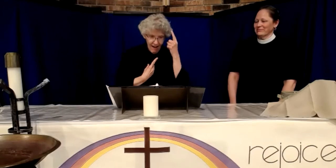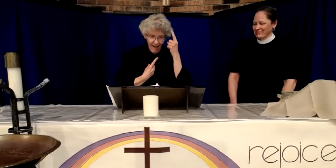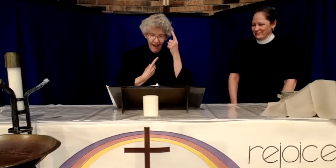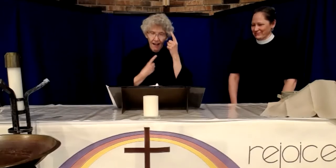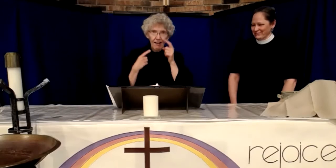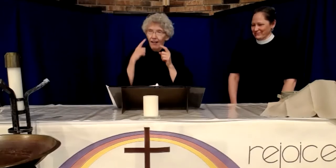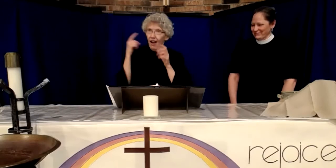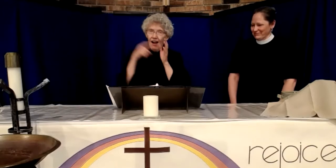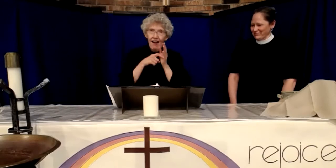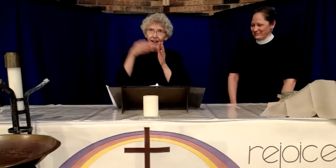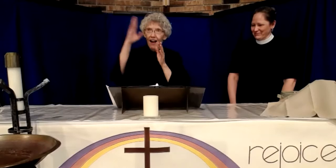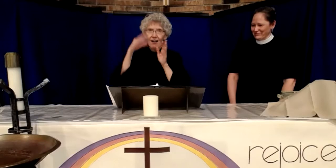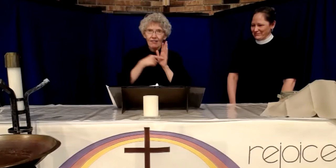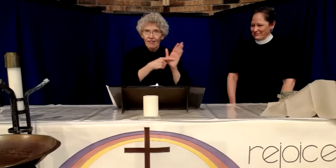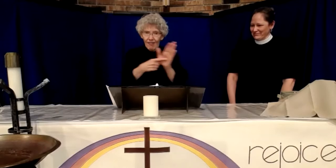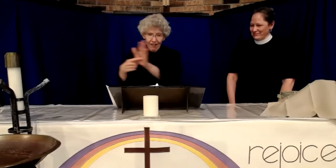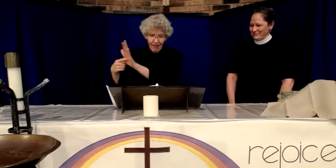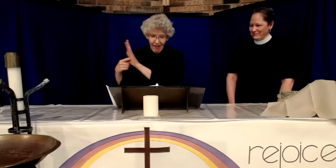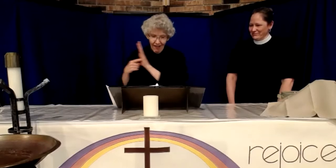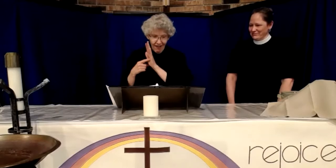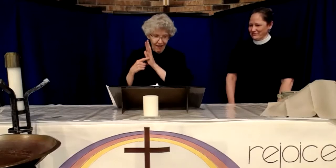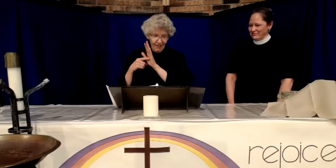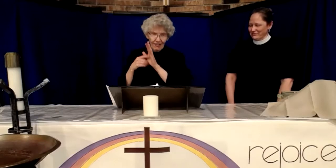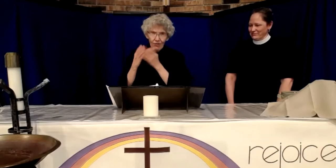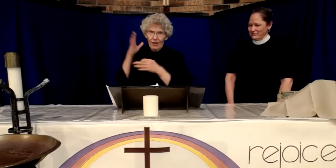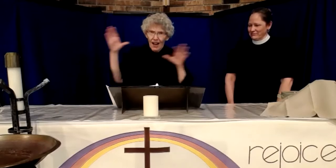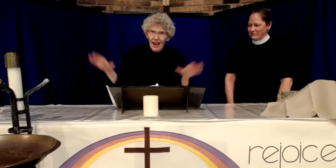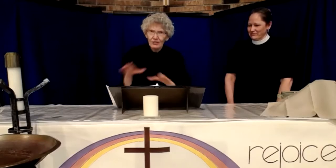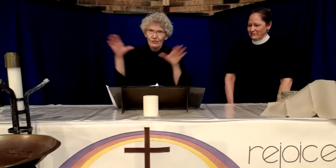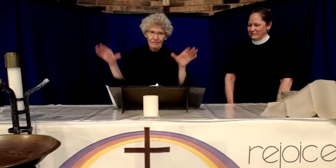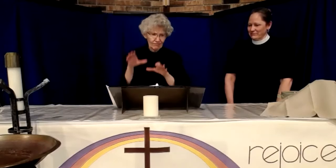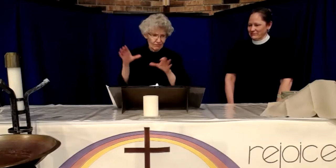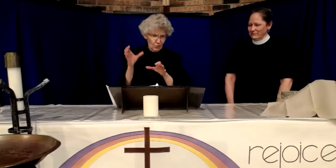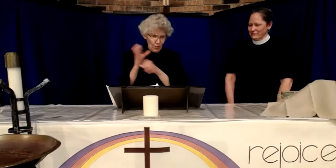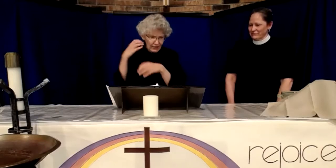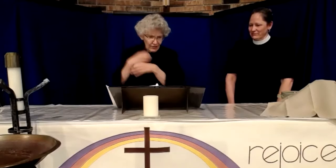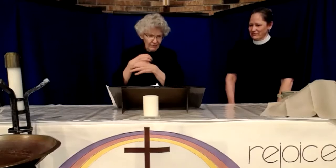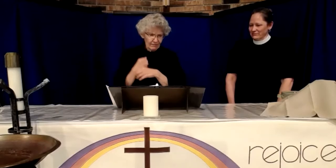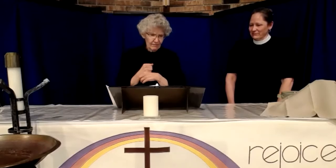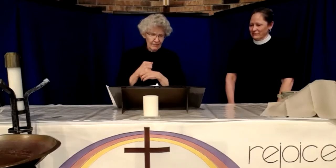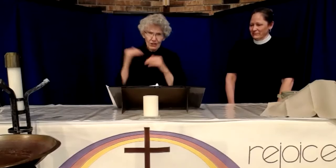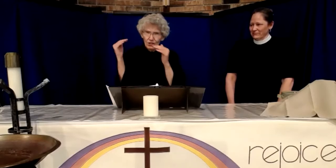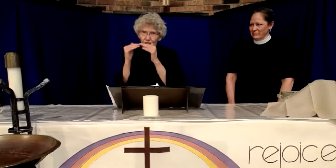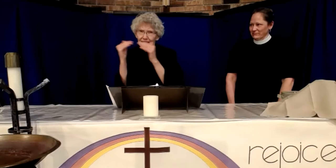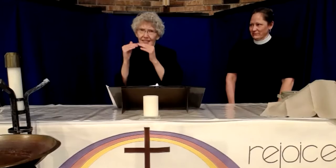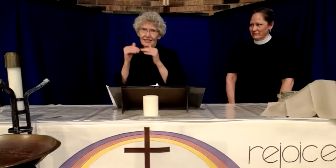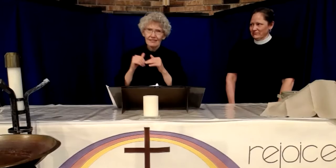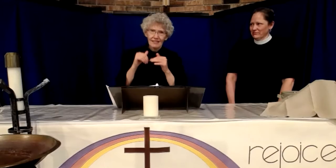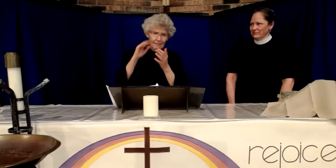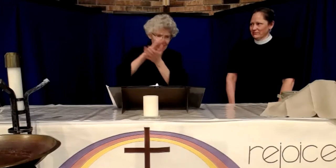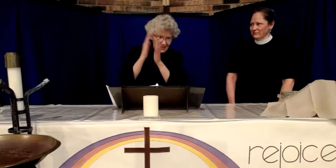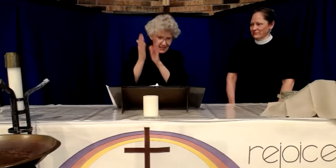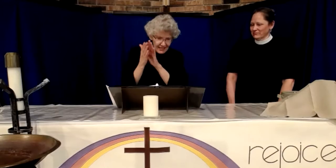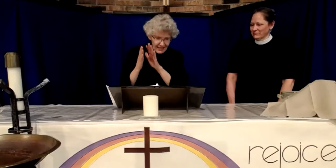When the Holy Spirit switches us on, how do our lives reflect God's actions to